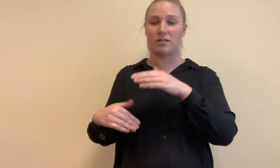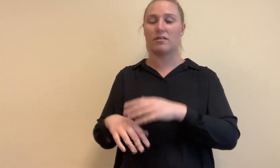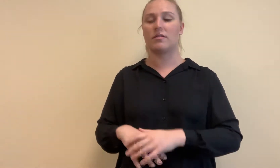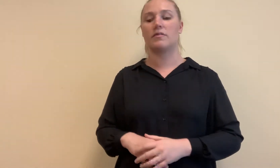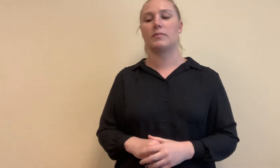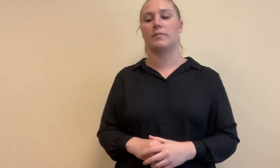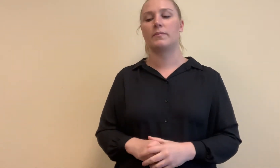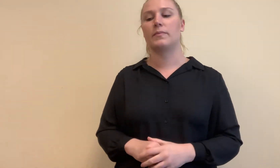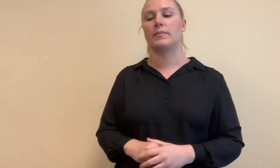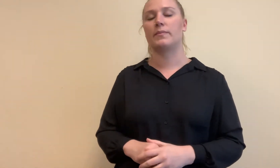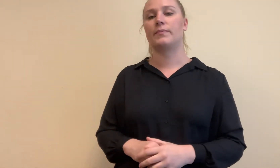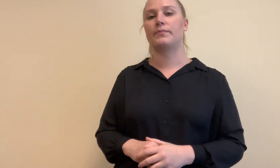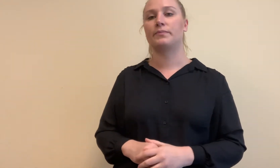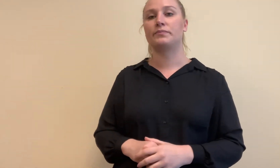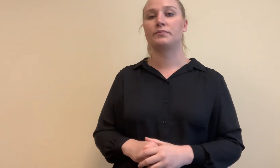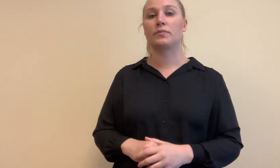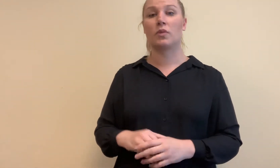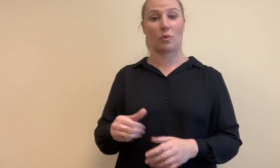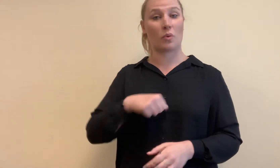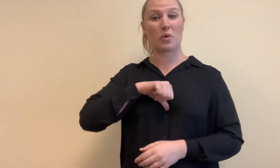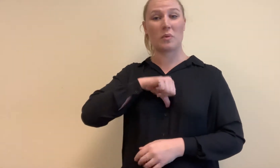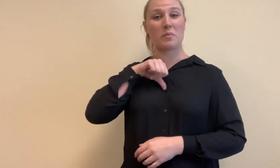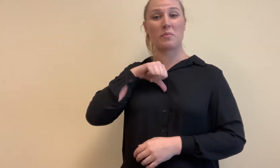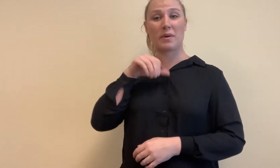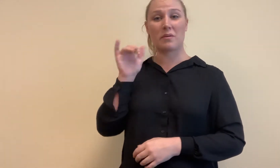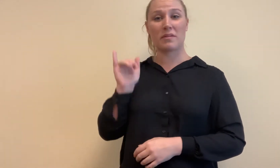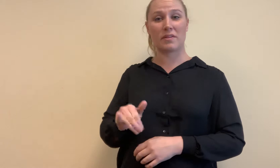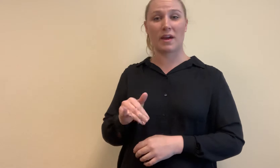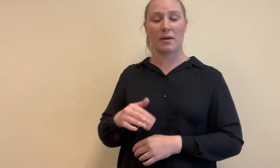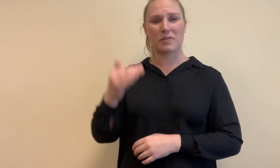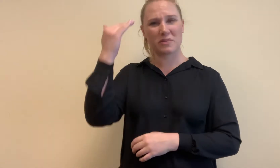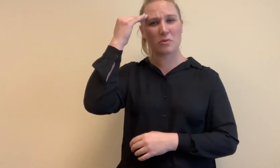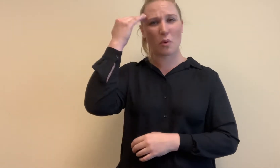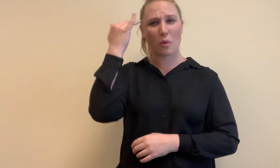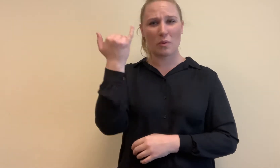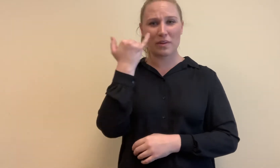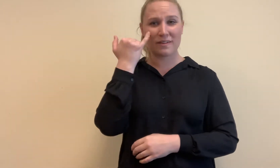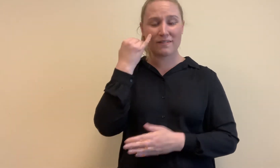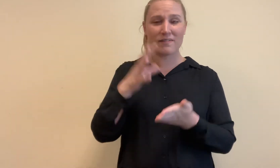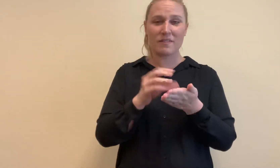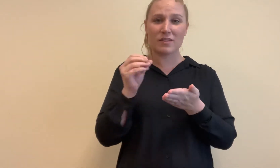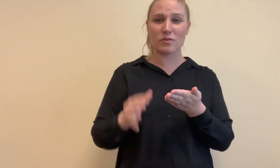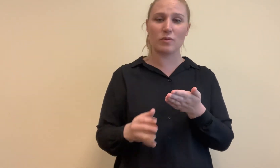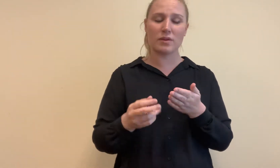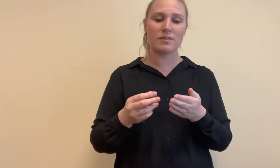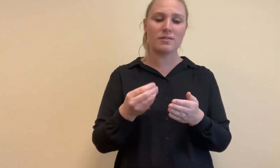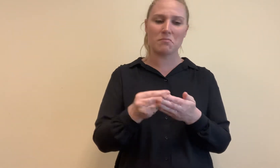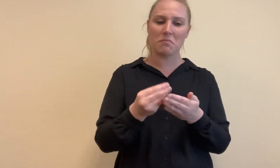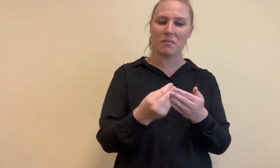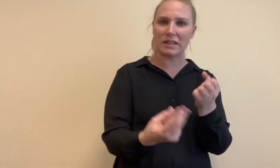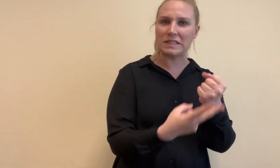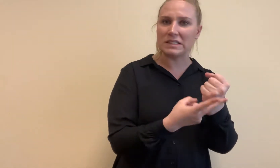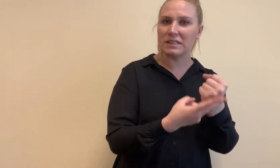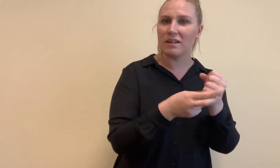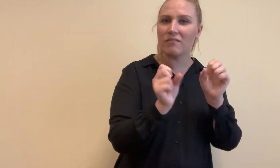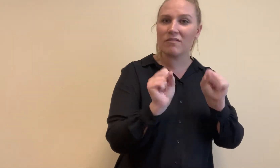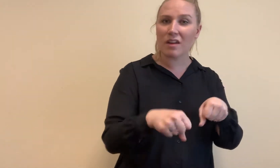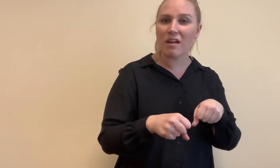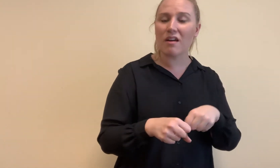under 100. And so we're proud of all of that, because what we know is by saving students money on textbooks and materials,